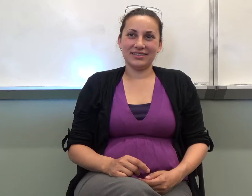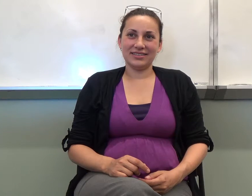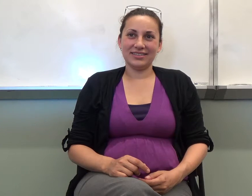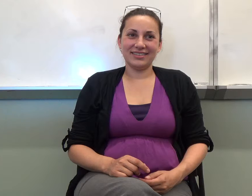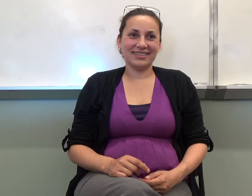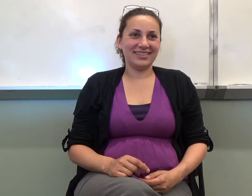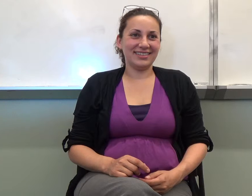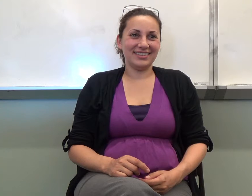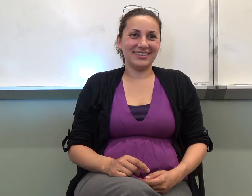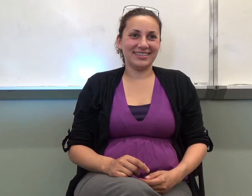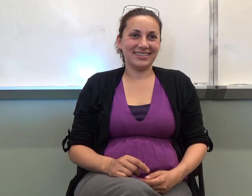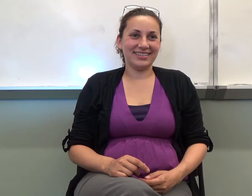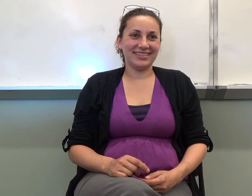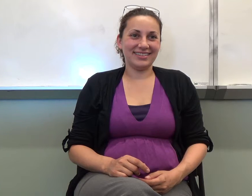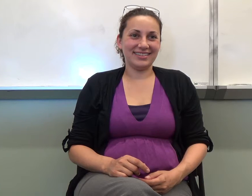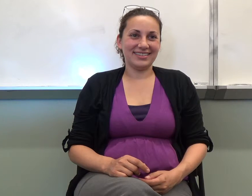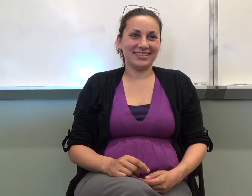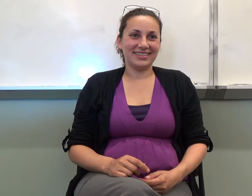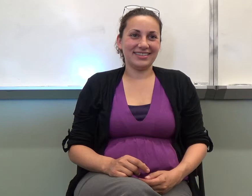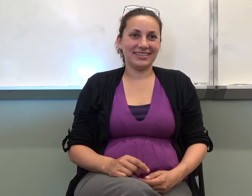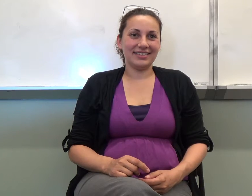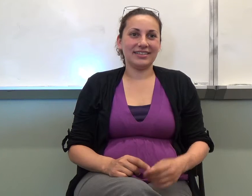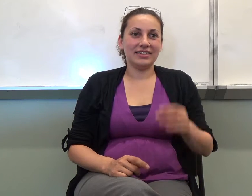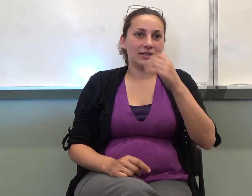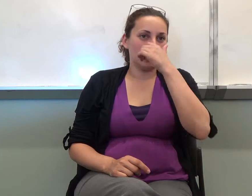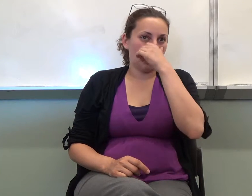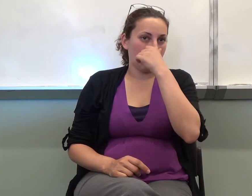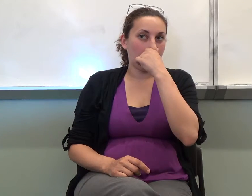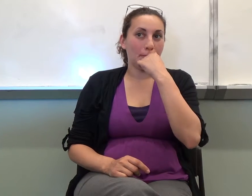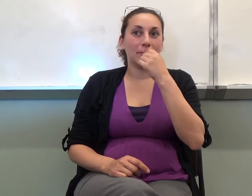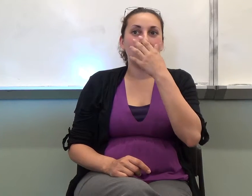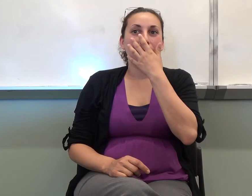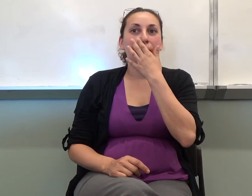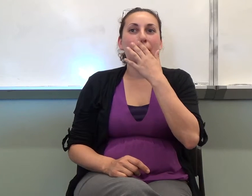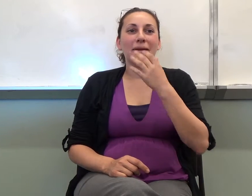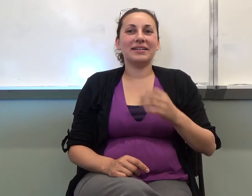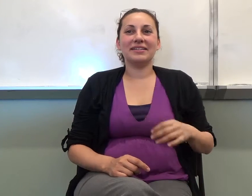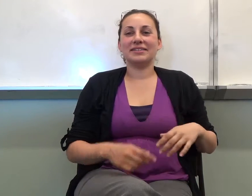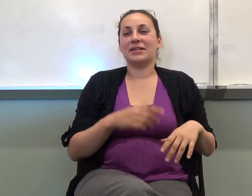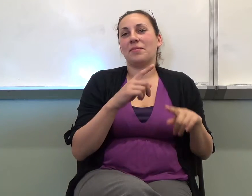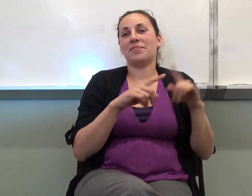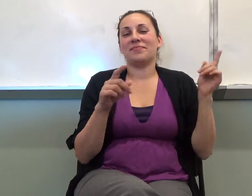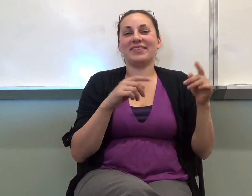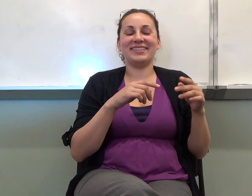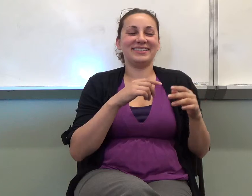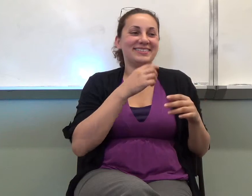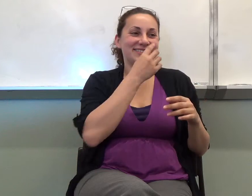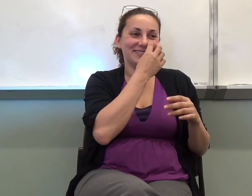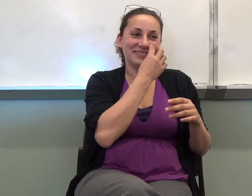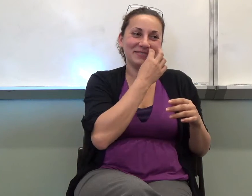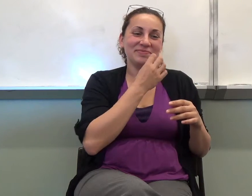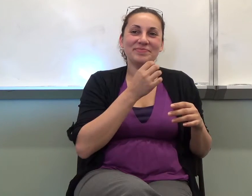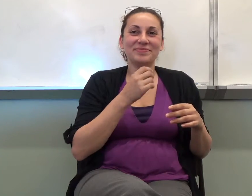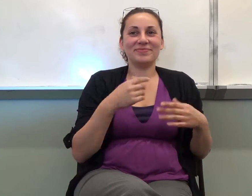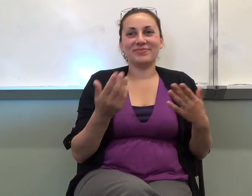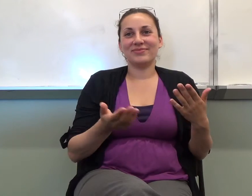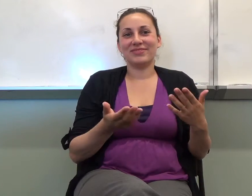see their data like this. So they're getting less information, but they're getting it in a perhaps an easier way to read